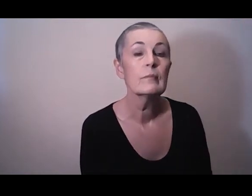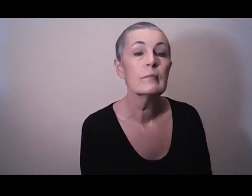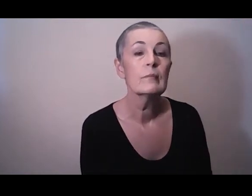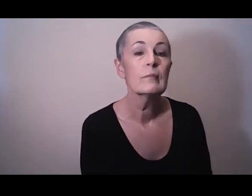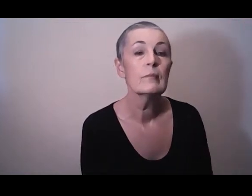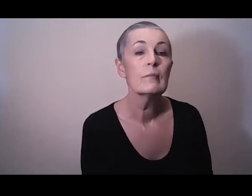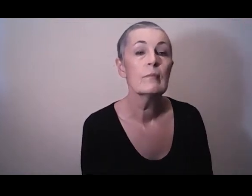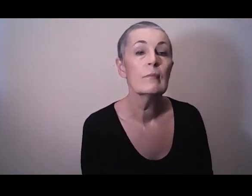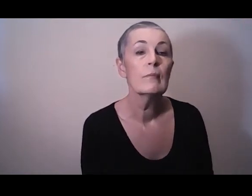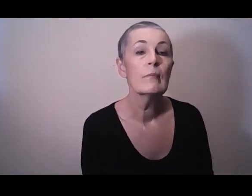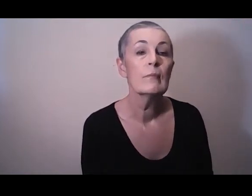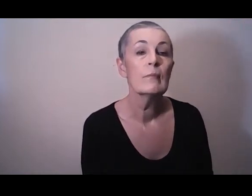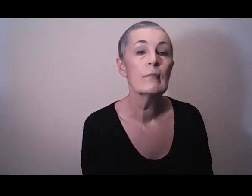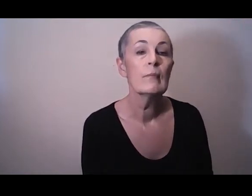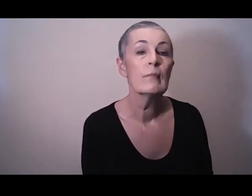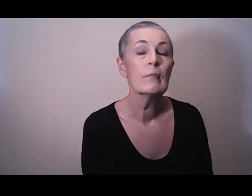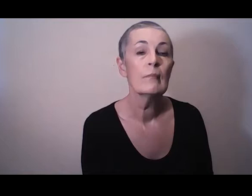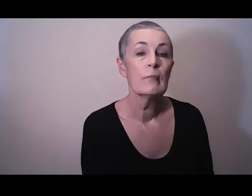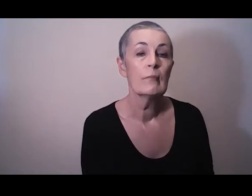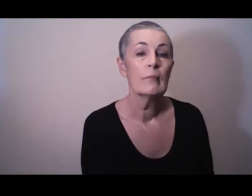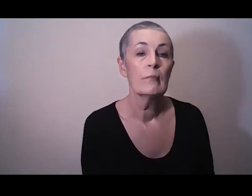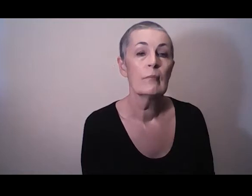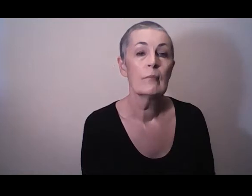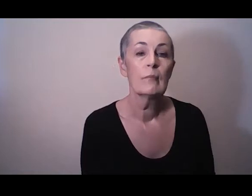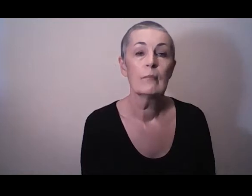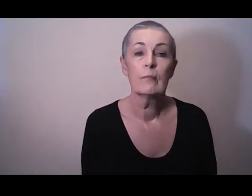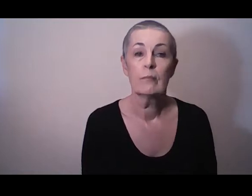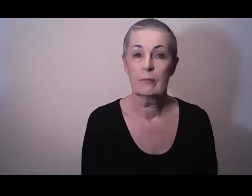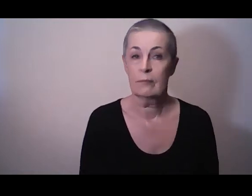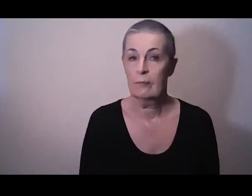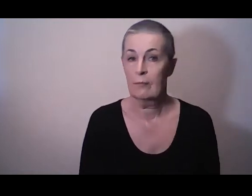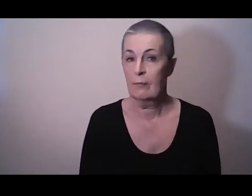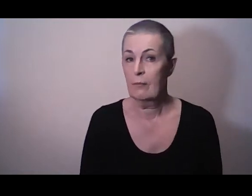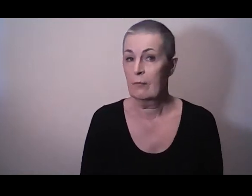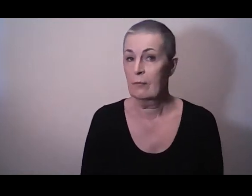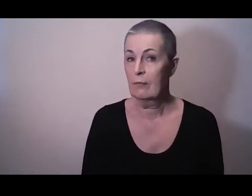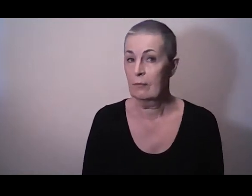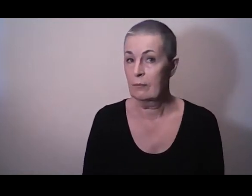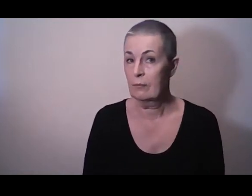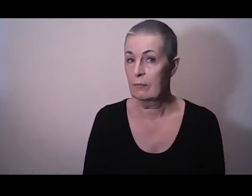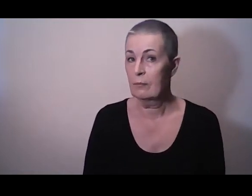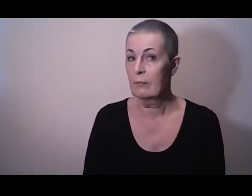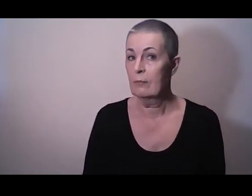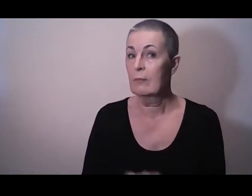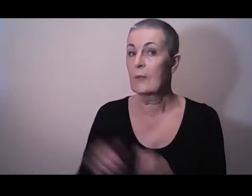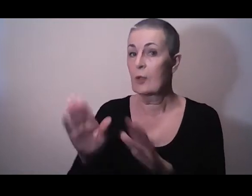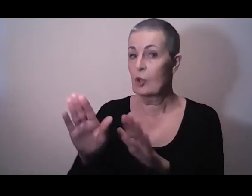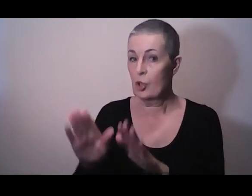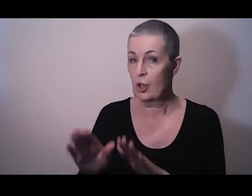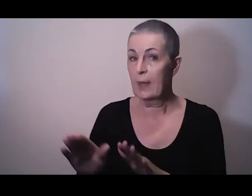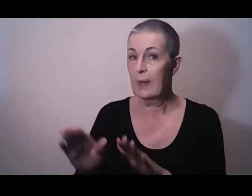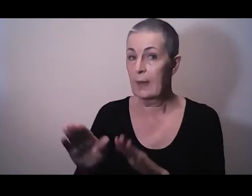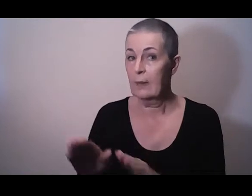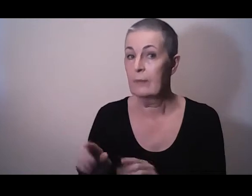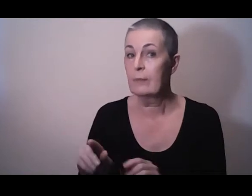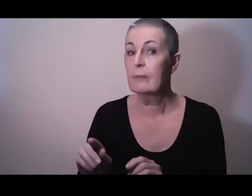ball, and very gently, smoothly, you bring it around to the other side. This time your